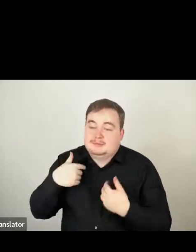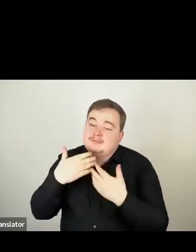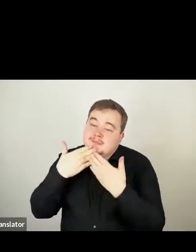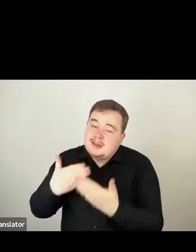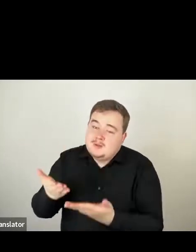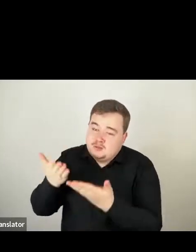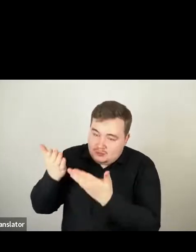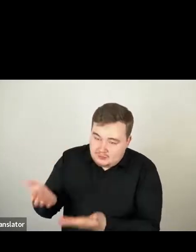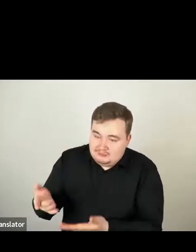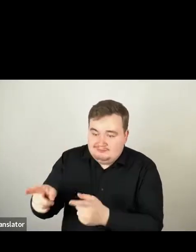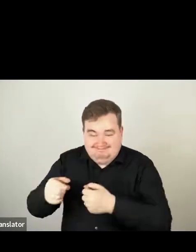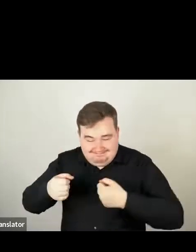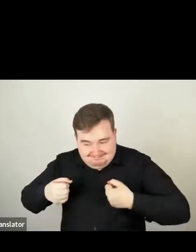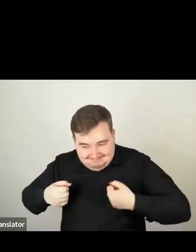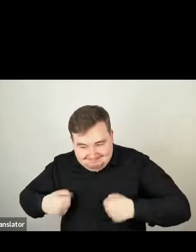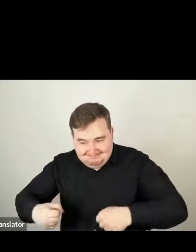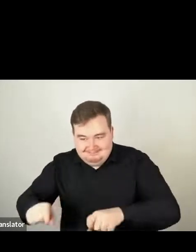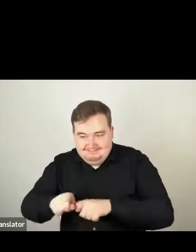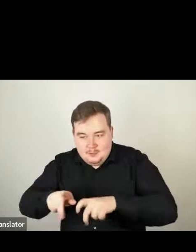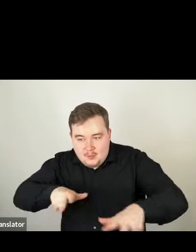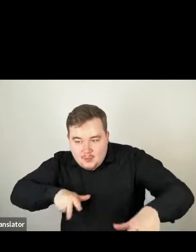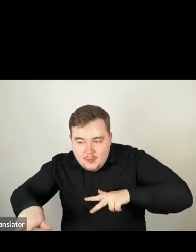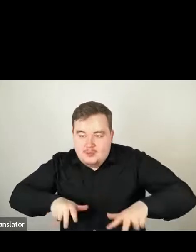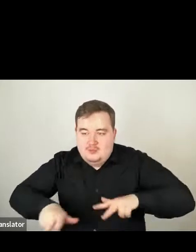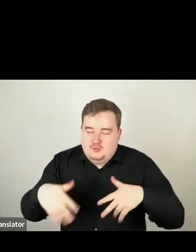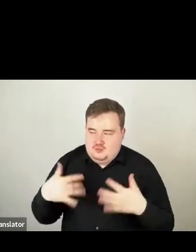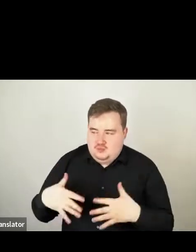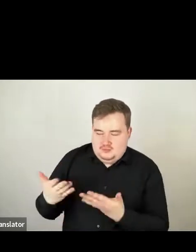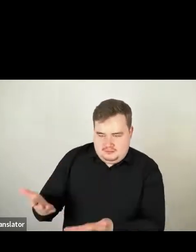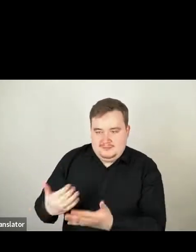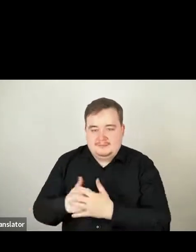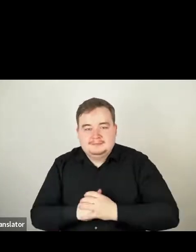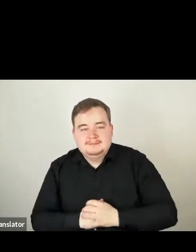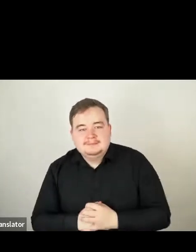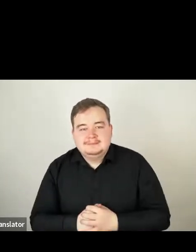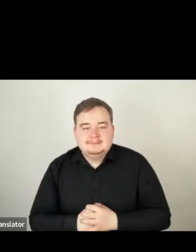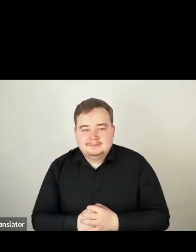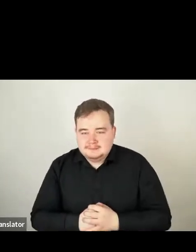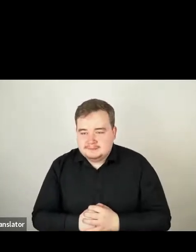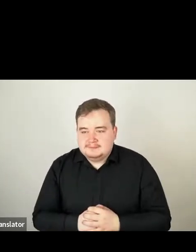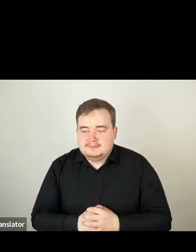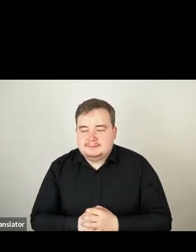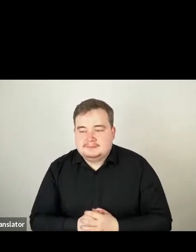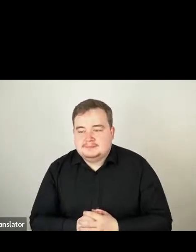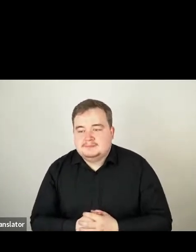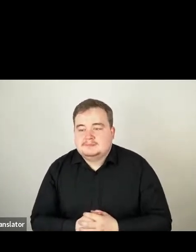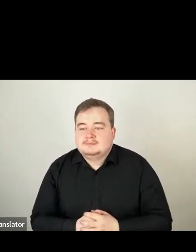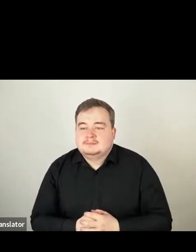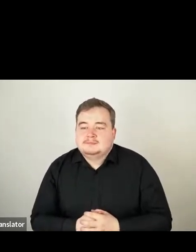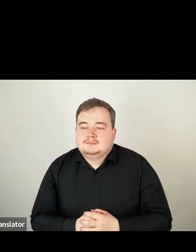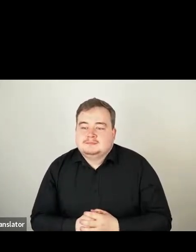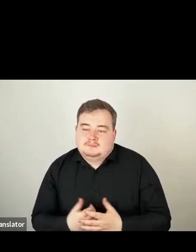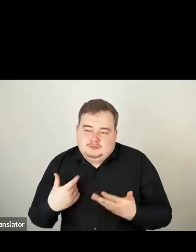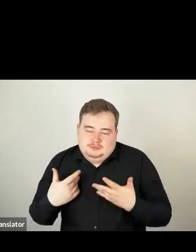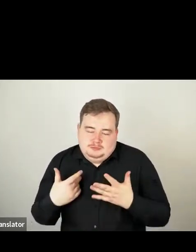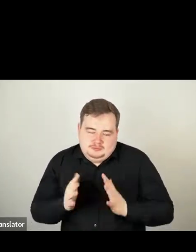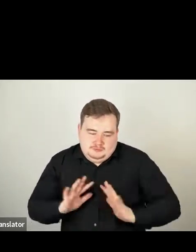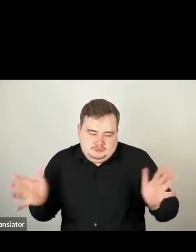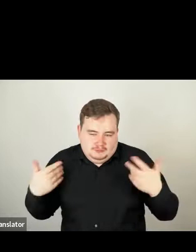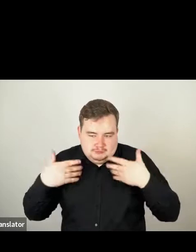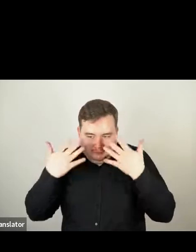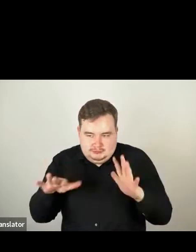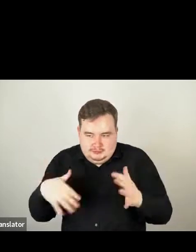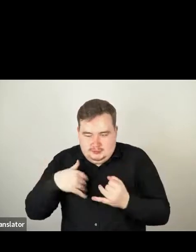this process would have not been such a success. I'd like to stop here, and I'd like to wish all of us